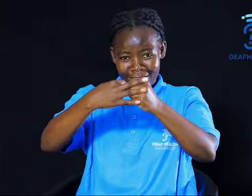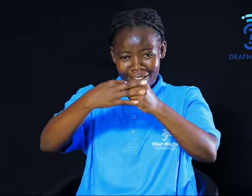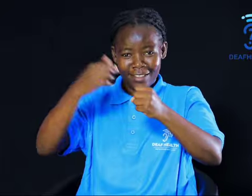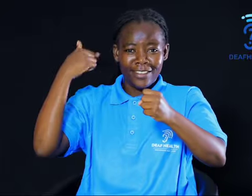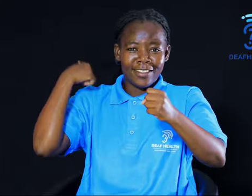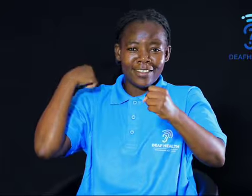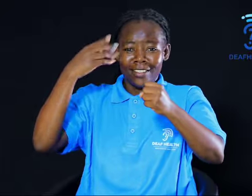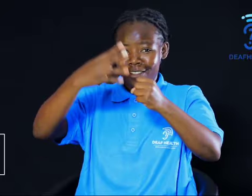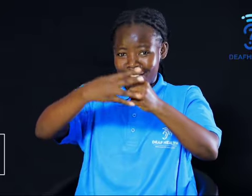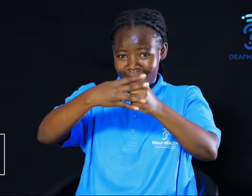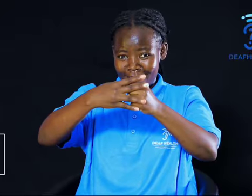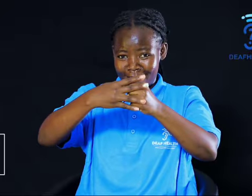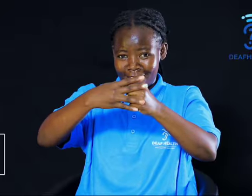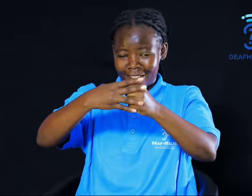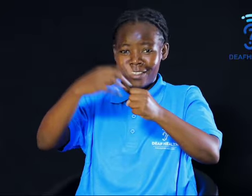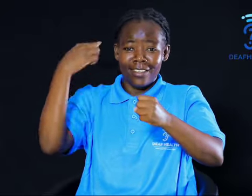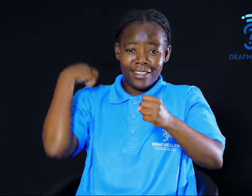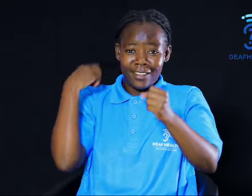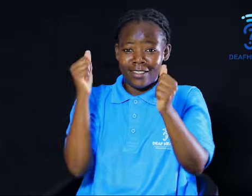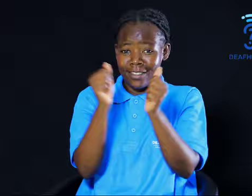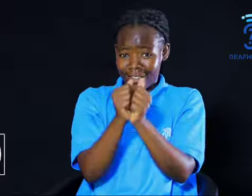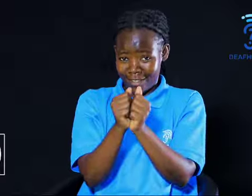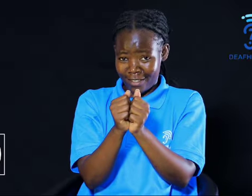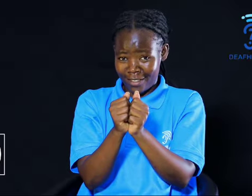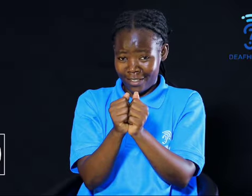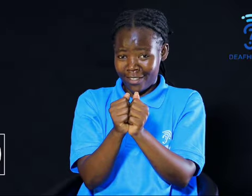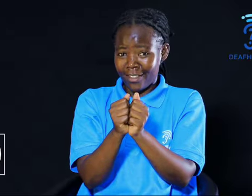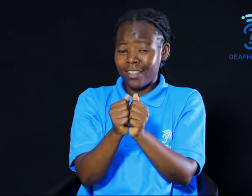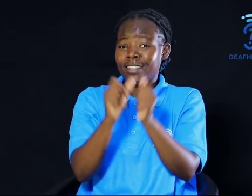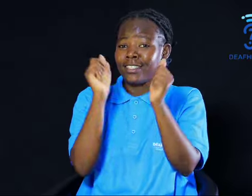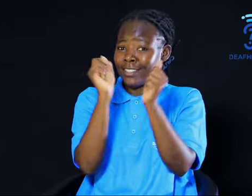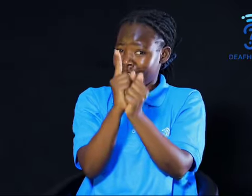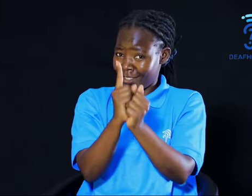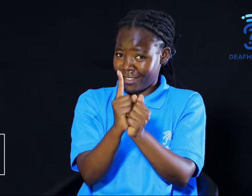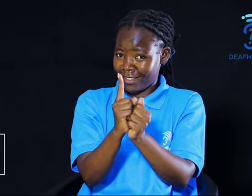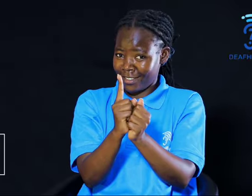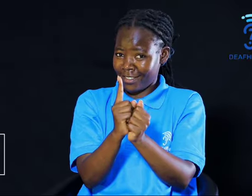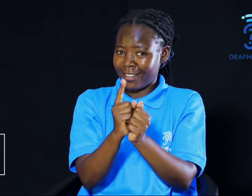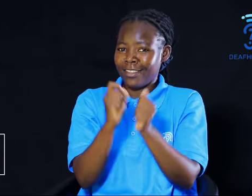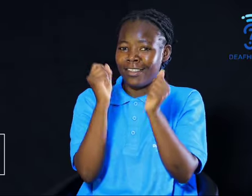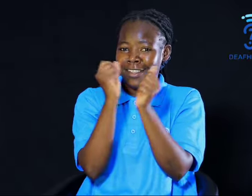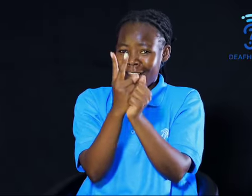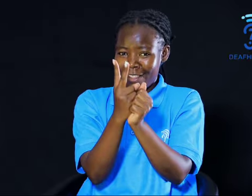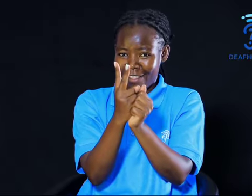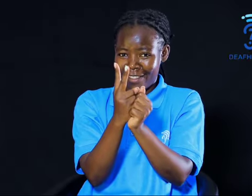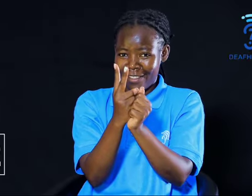8, number 9, 10, 11,